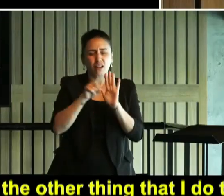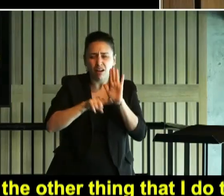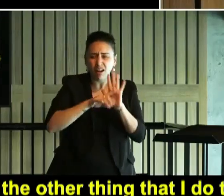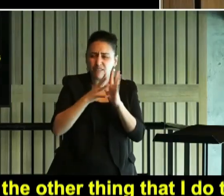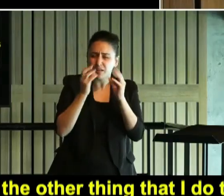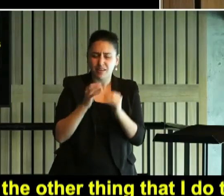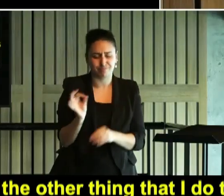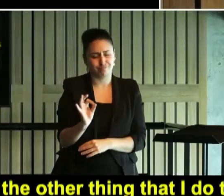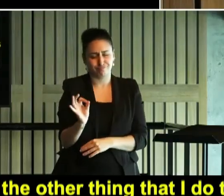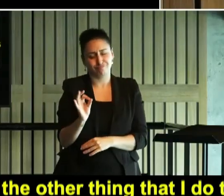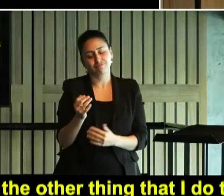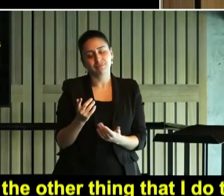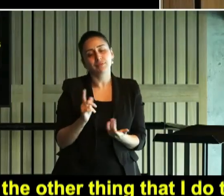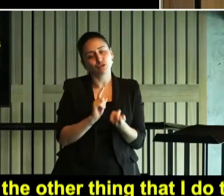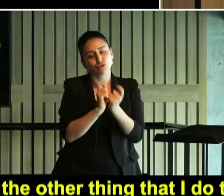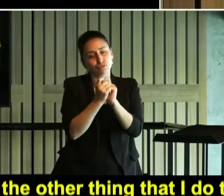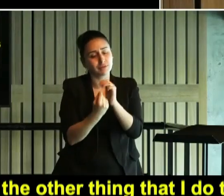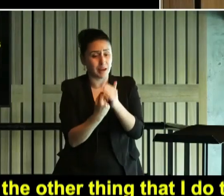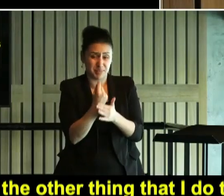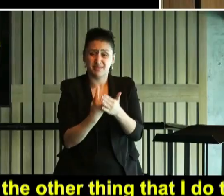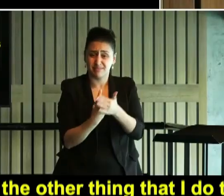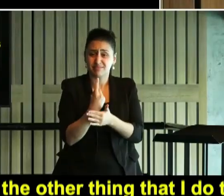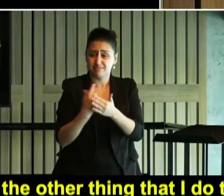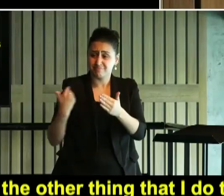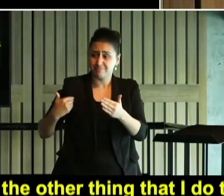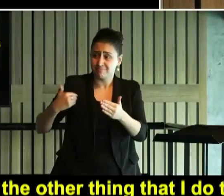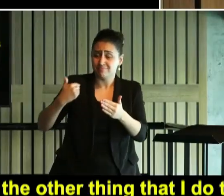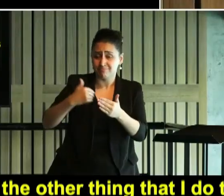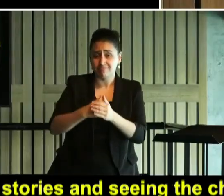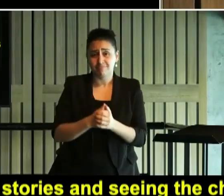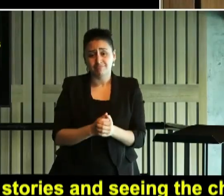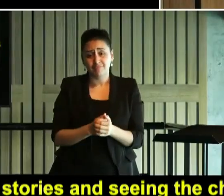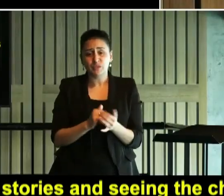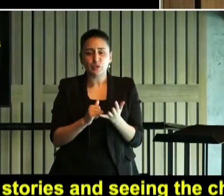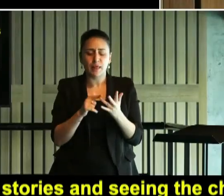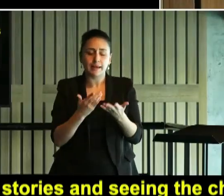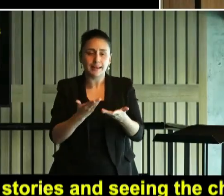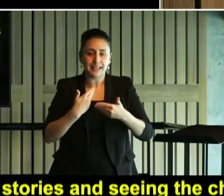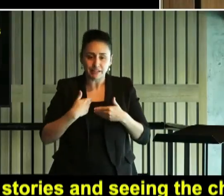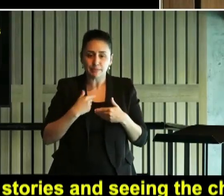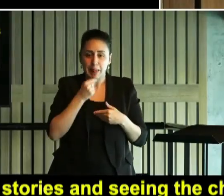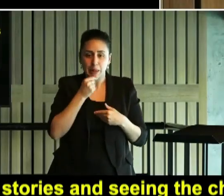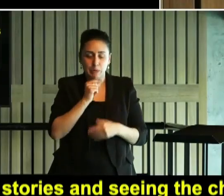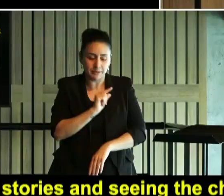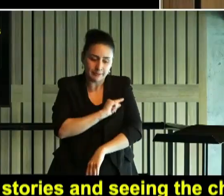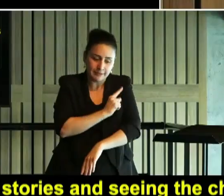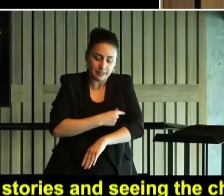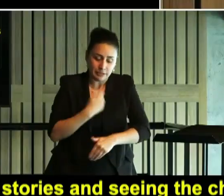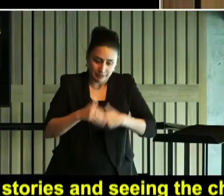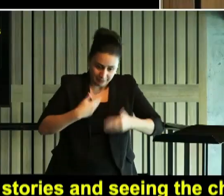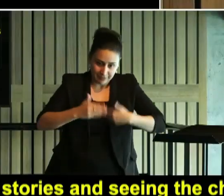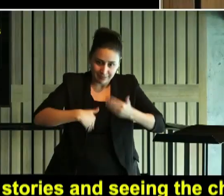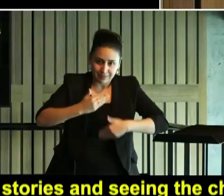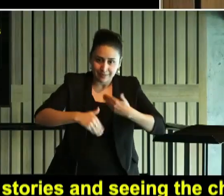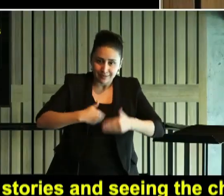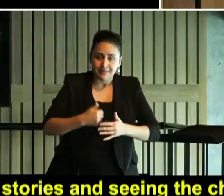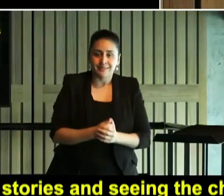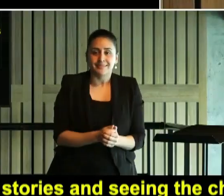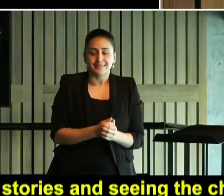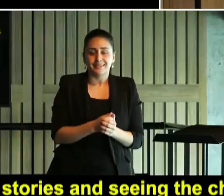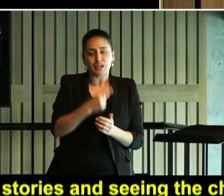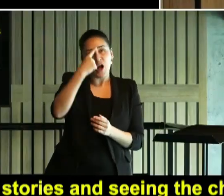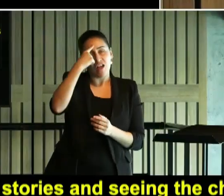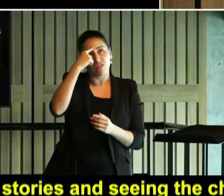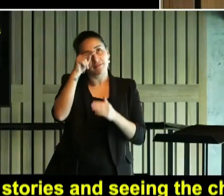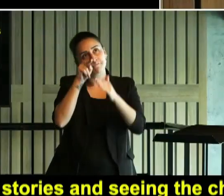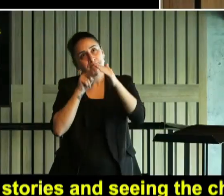are seeing such shifts and changes, which is keeping me still going. And I always just think